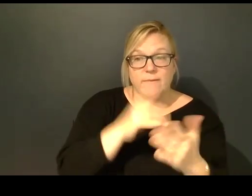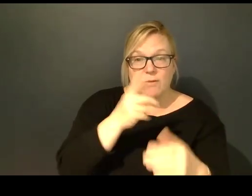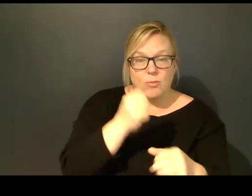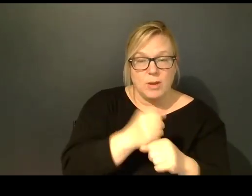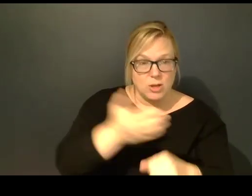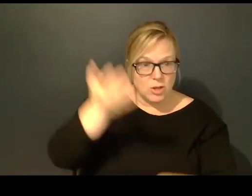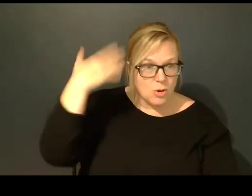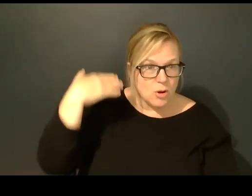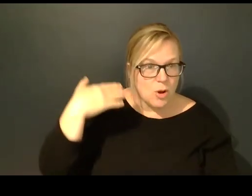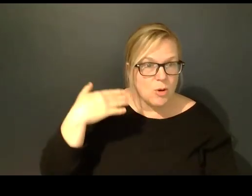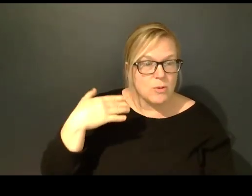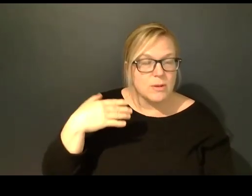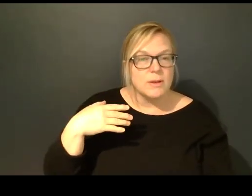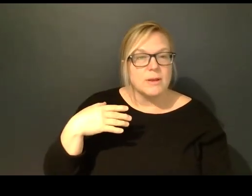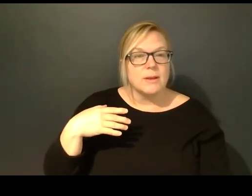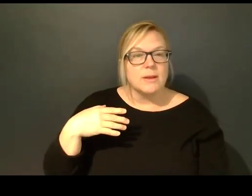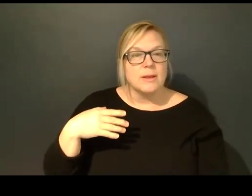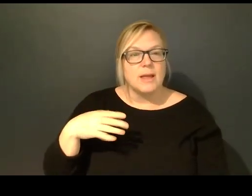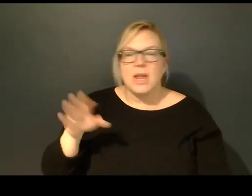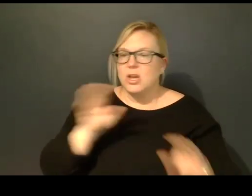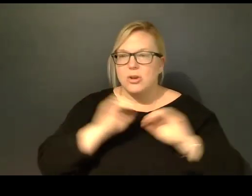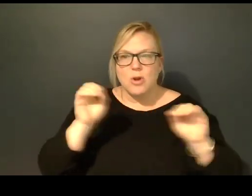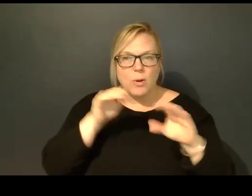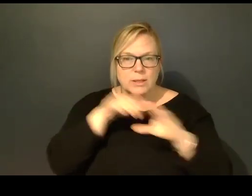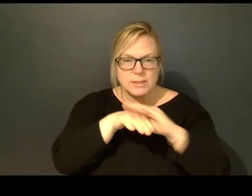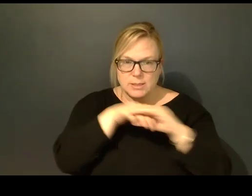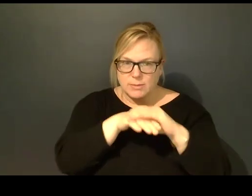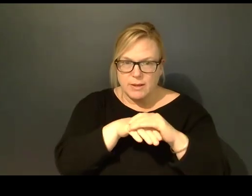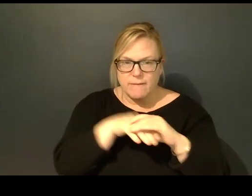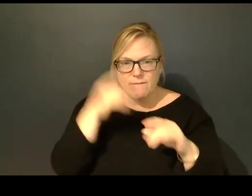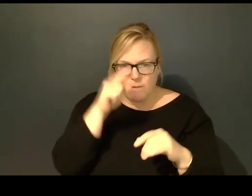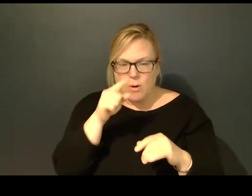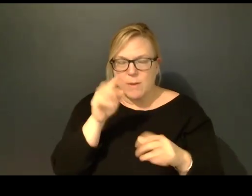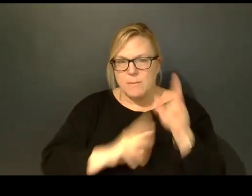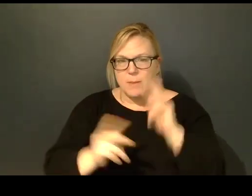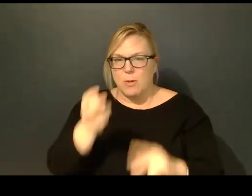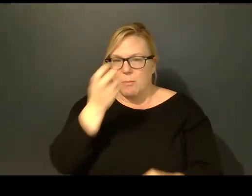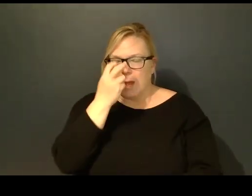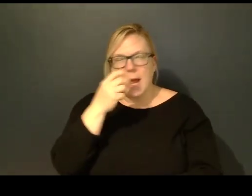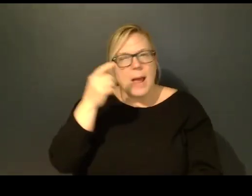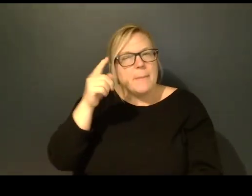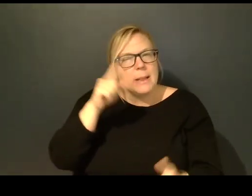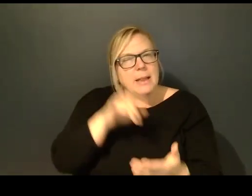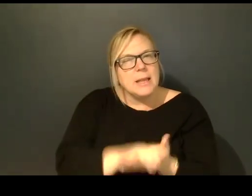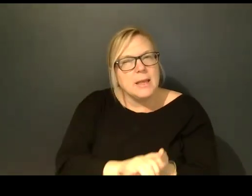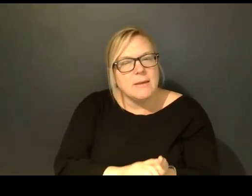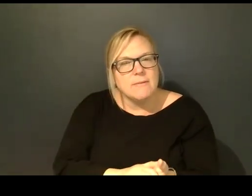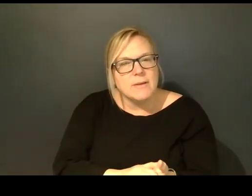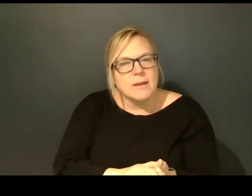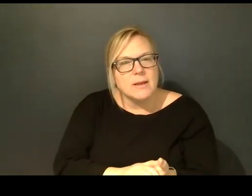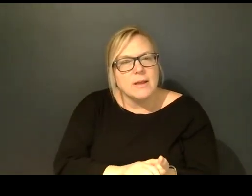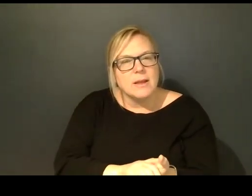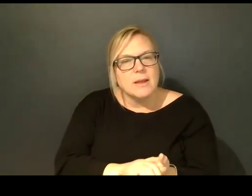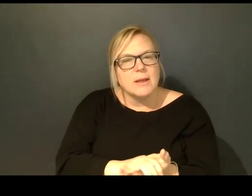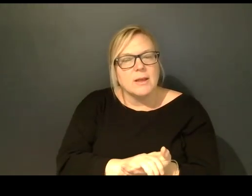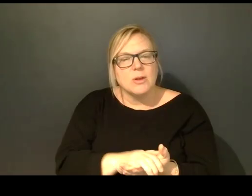which had absolutely no accessibility from the blind and partially sighted perspective. I believe also it wasn't the best convenience